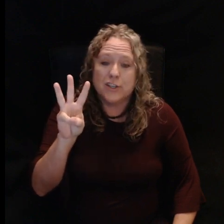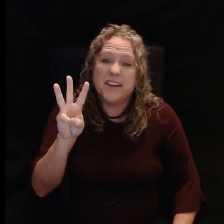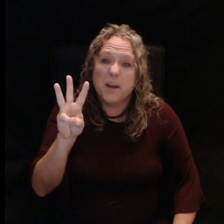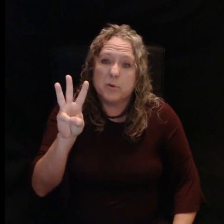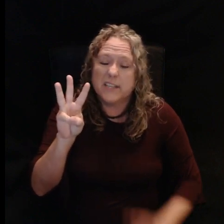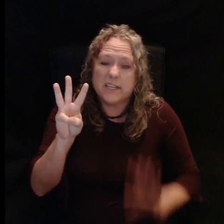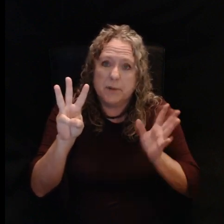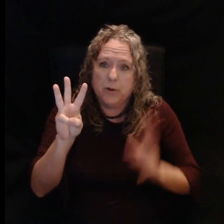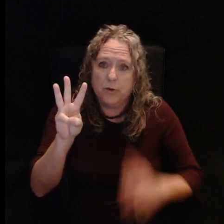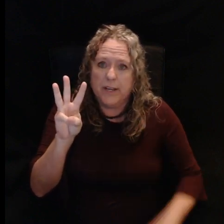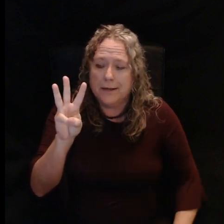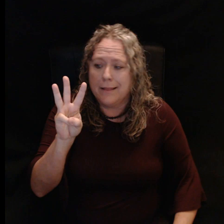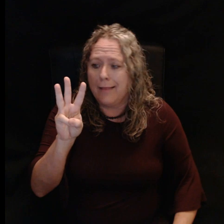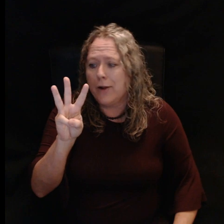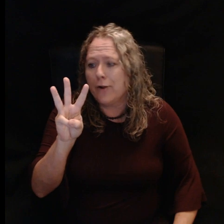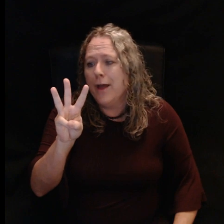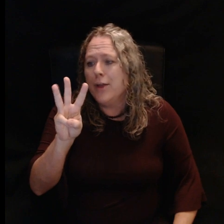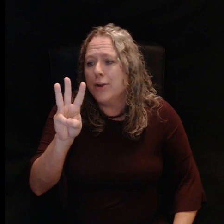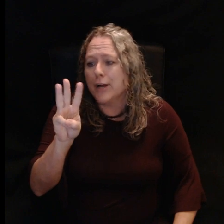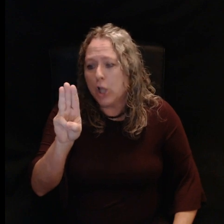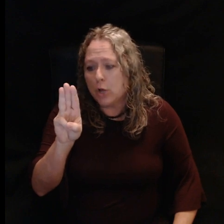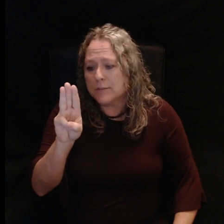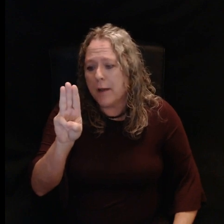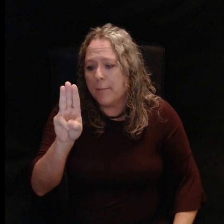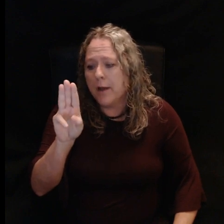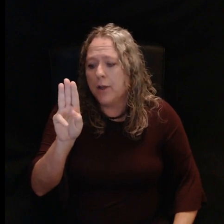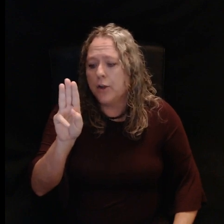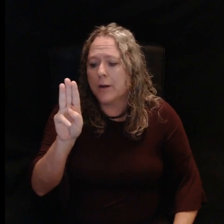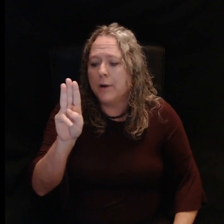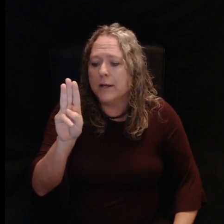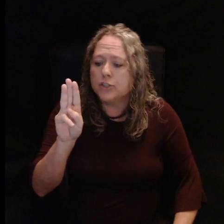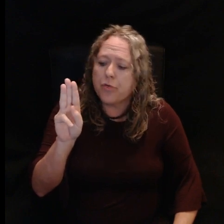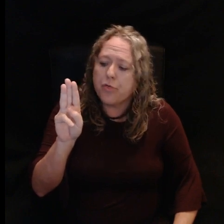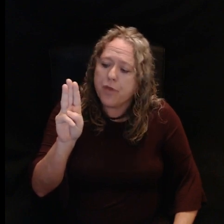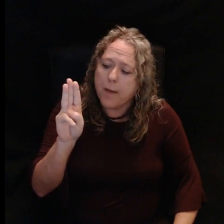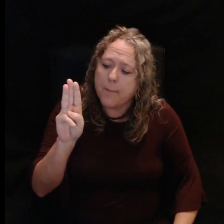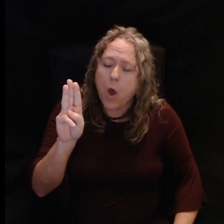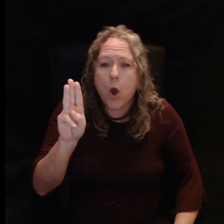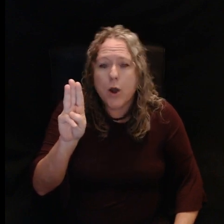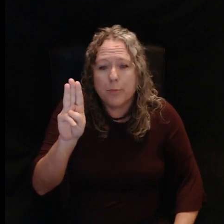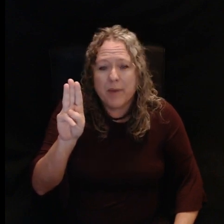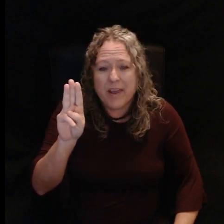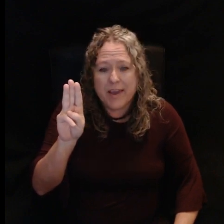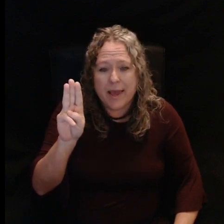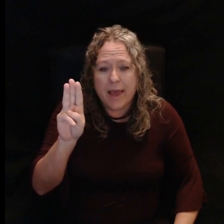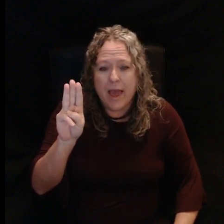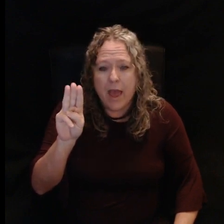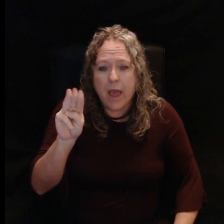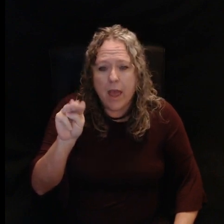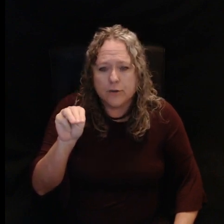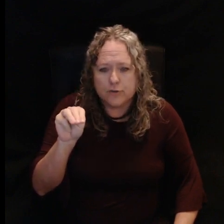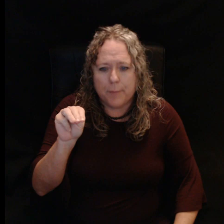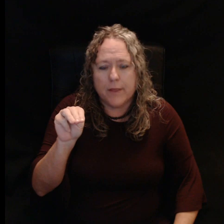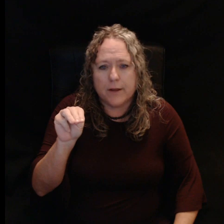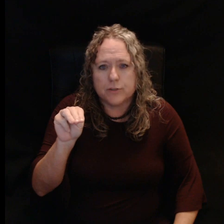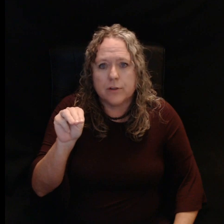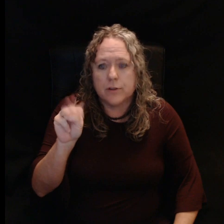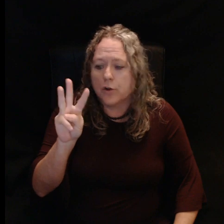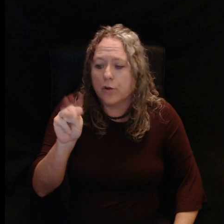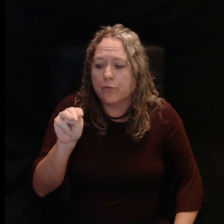number 6, but you'll get into that later. You're going to close them up. You're going to put your thumb on your pinky and drop your letters, your